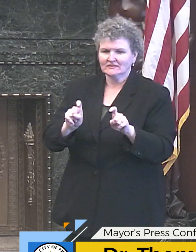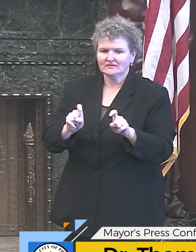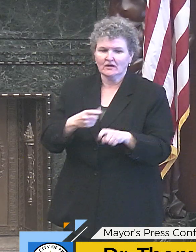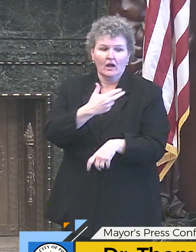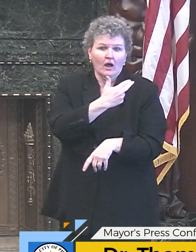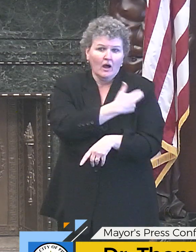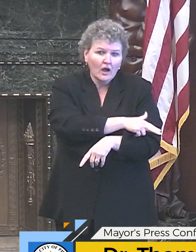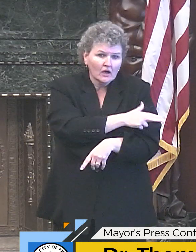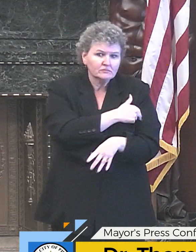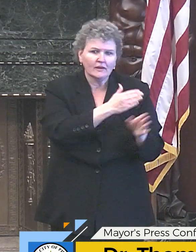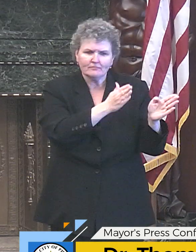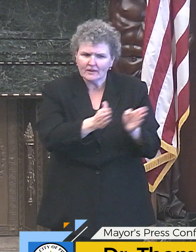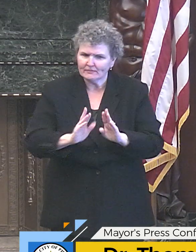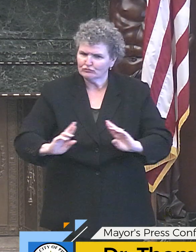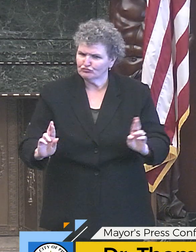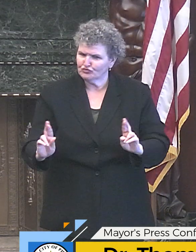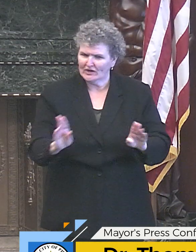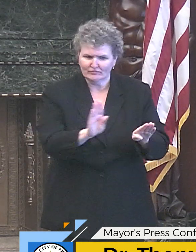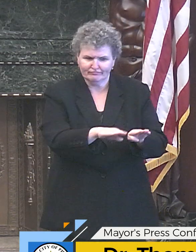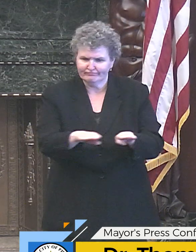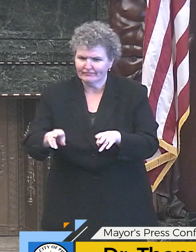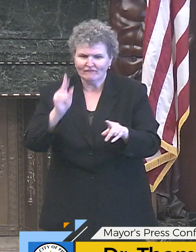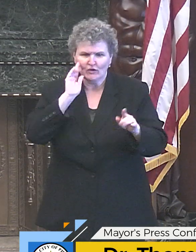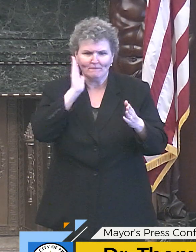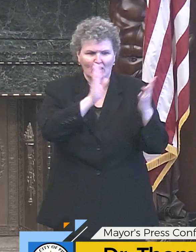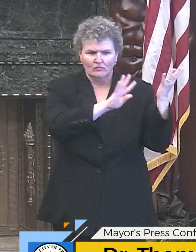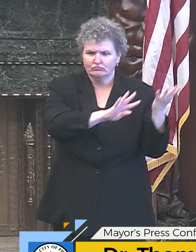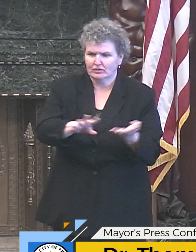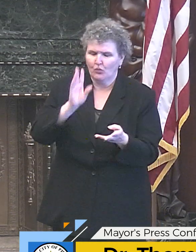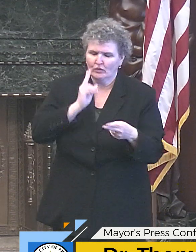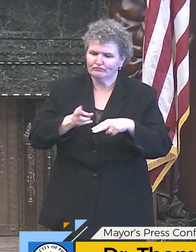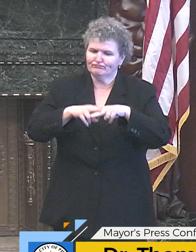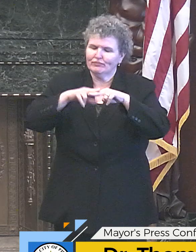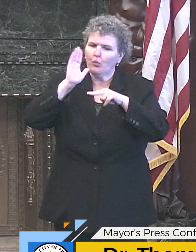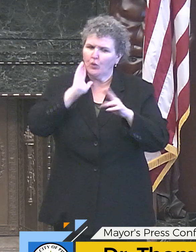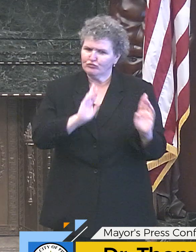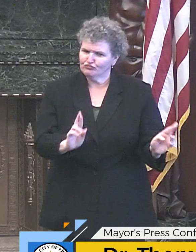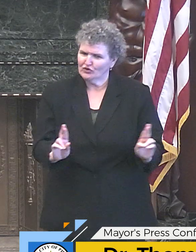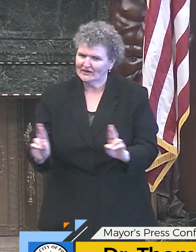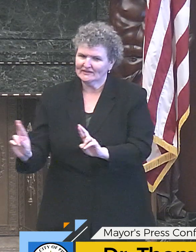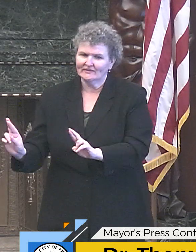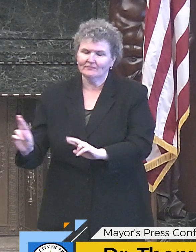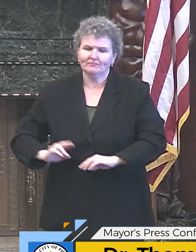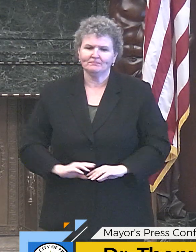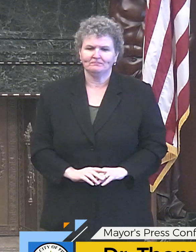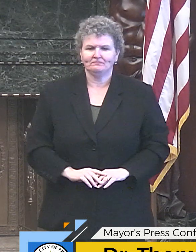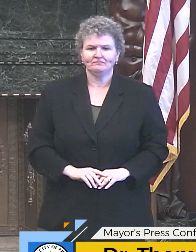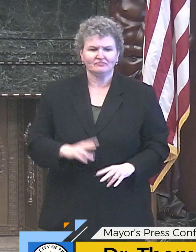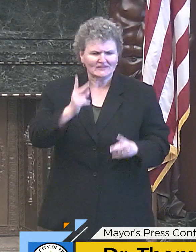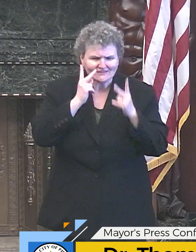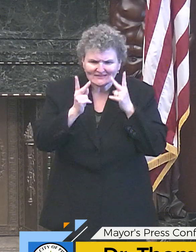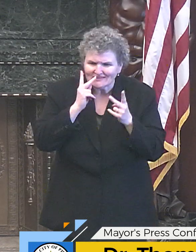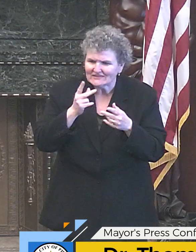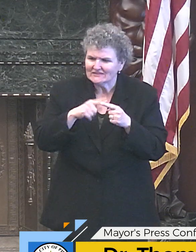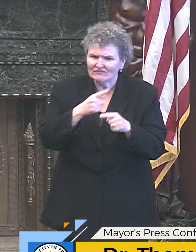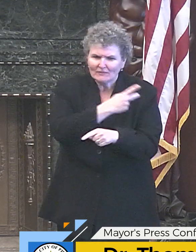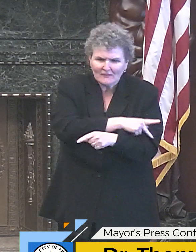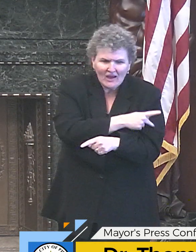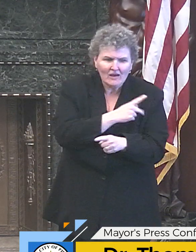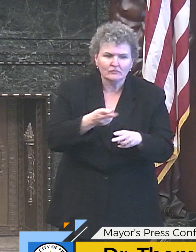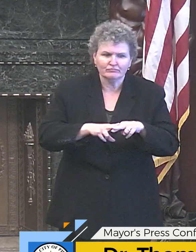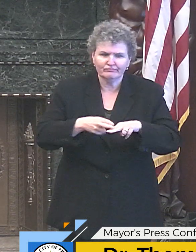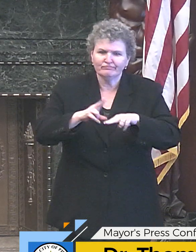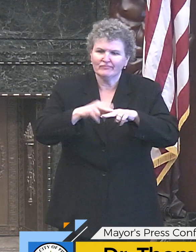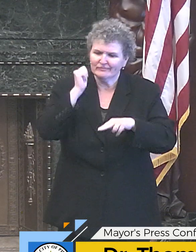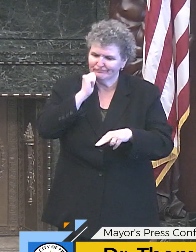patients that they are expect to see in the future. And they are already beginning to see an increase in patients with this infection in the hospital. So I